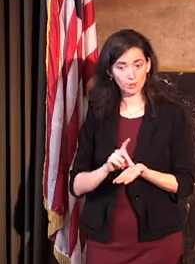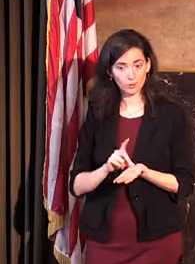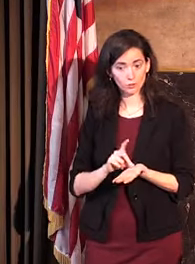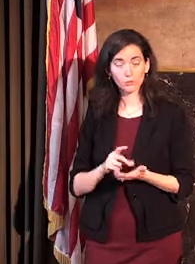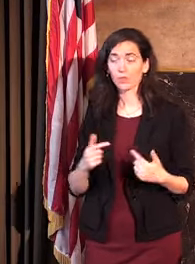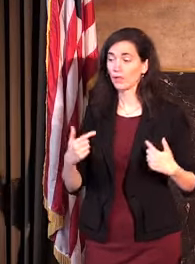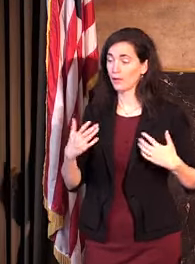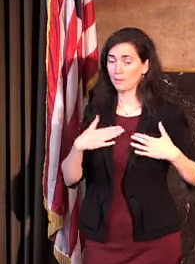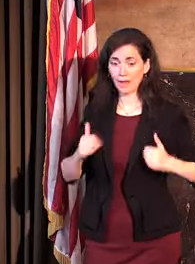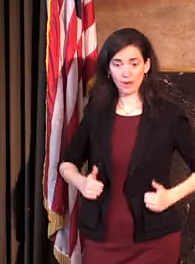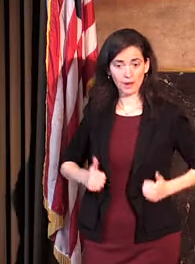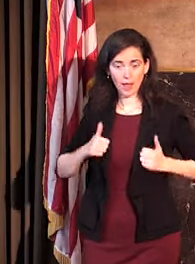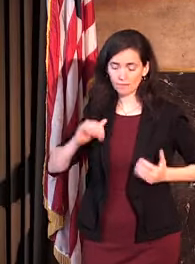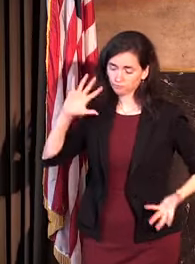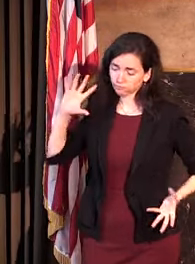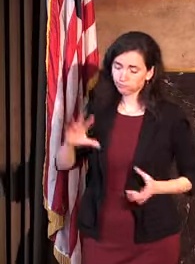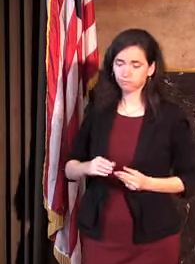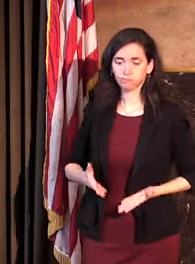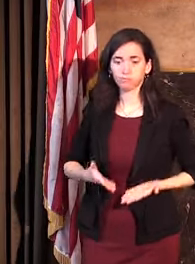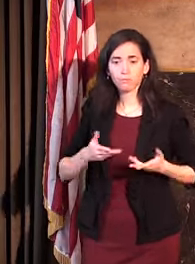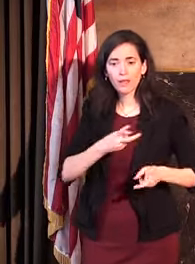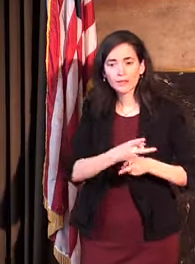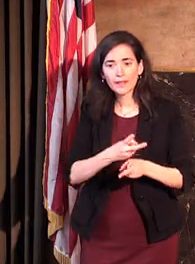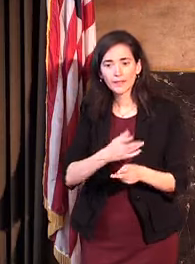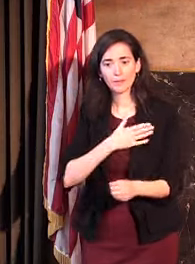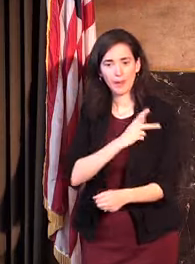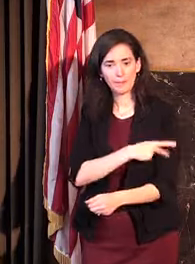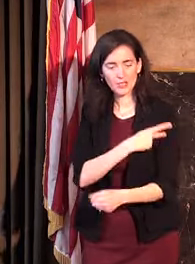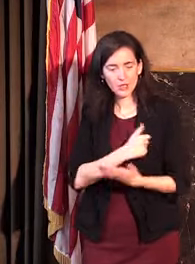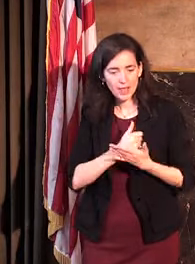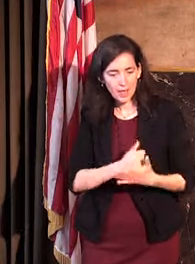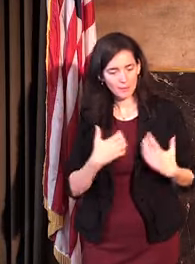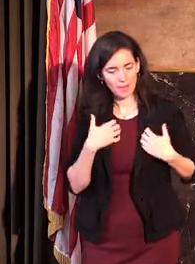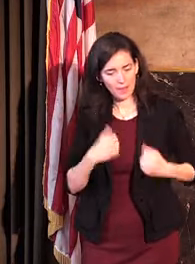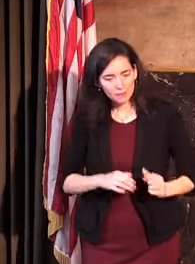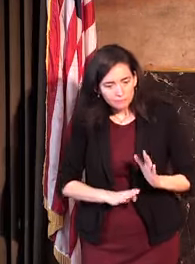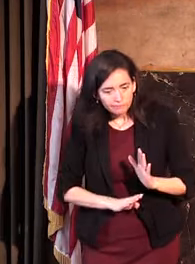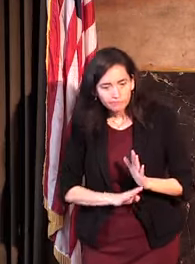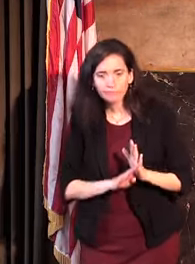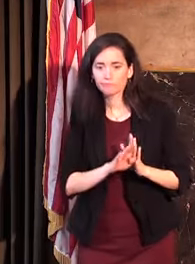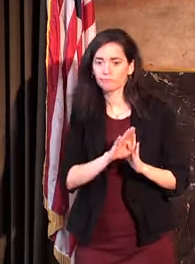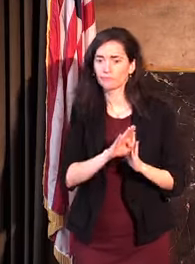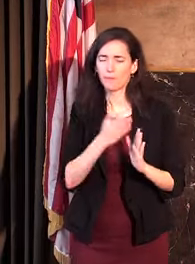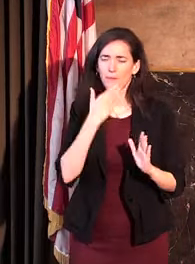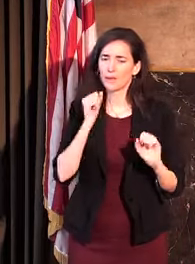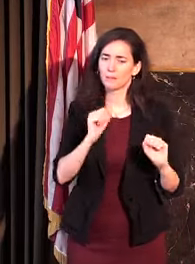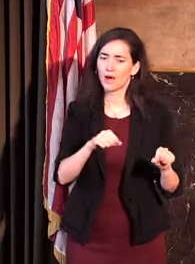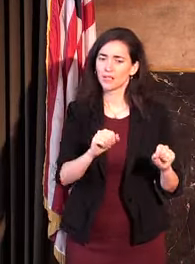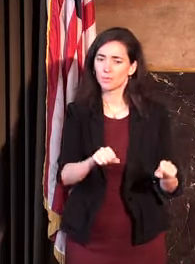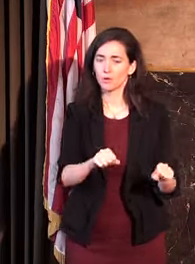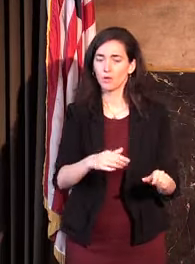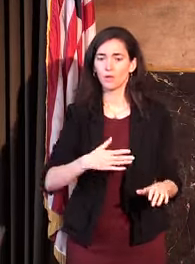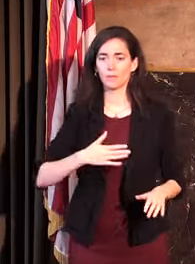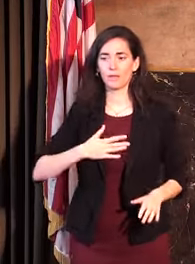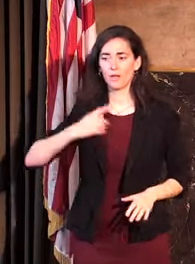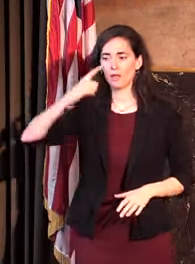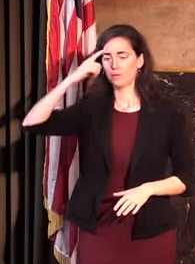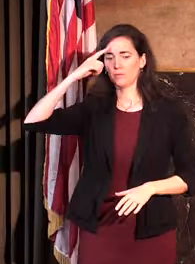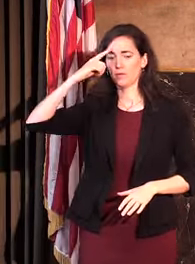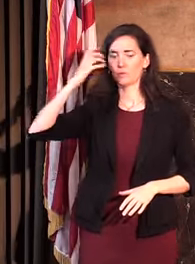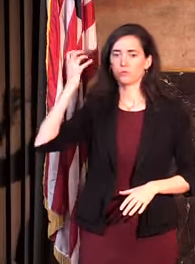to care for patients and try to get them in the best state of health as possible, it's immensely disturbing to have a